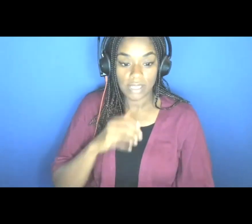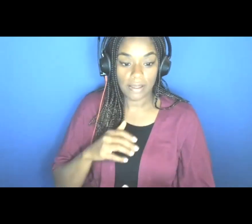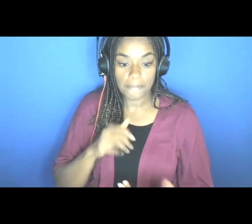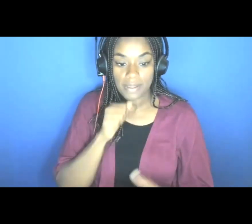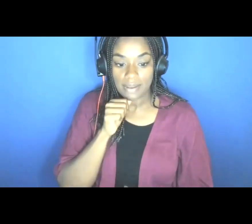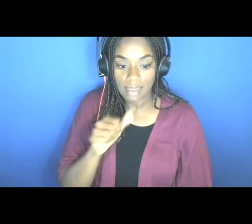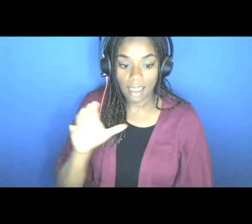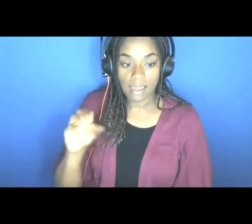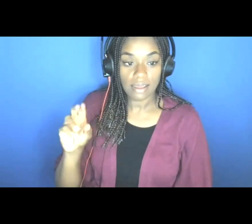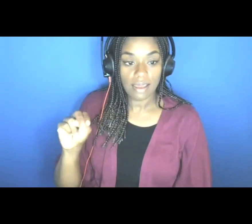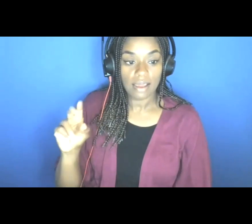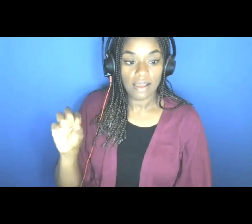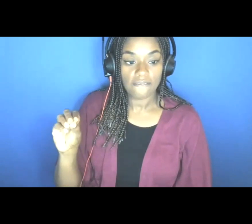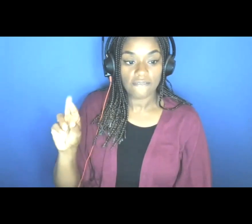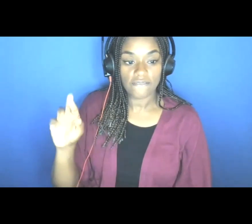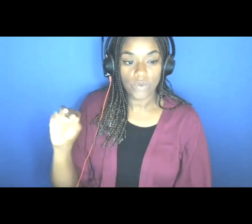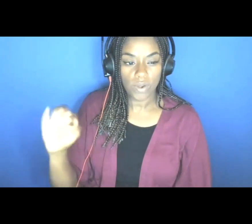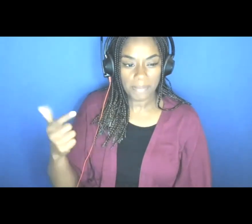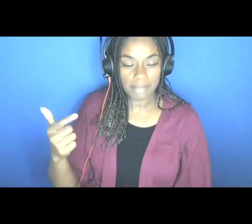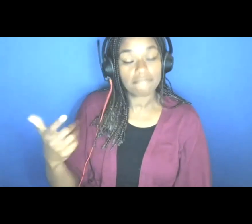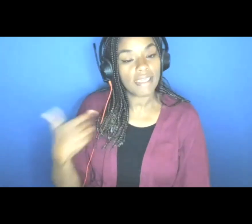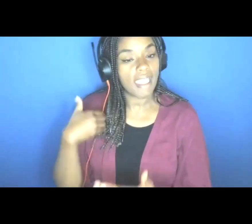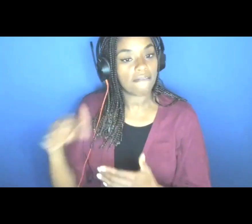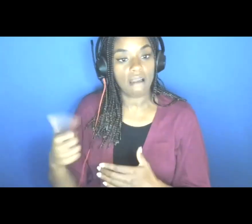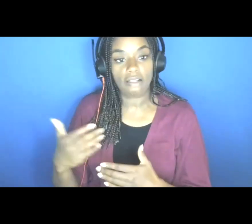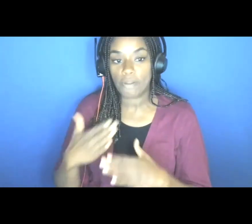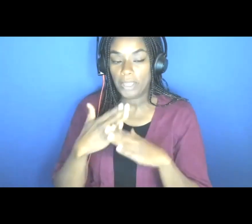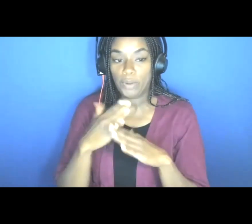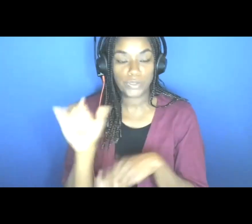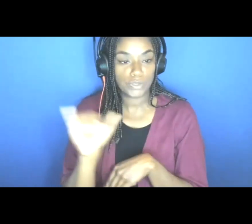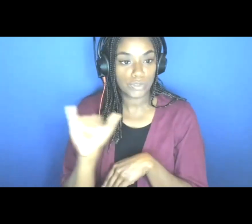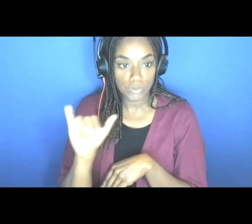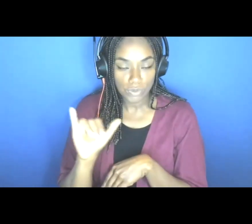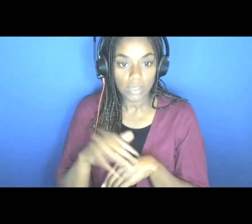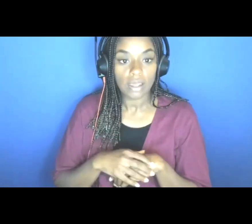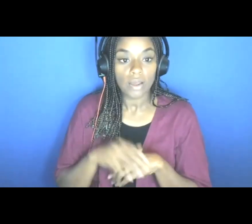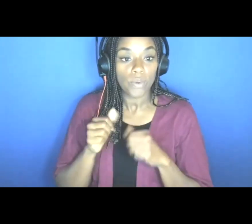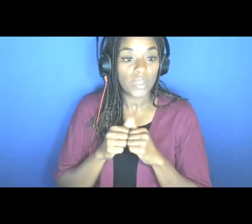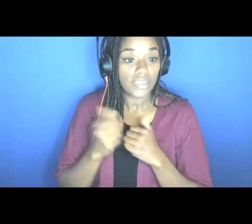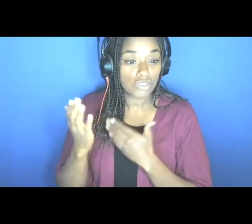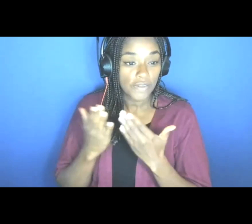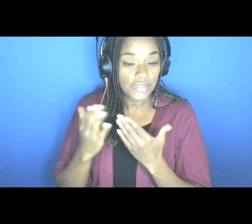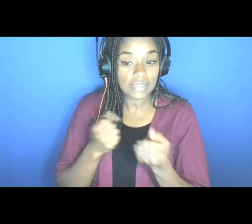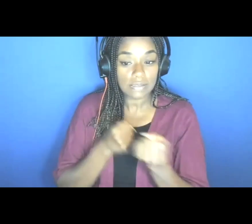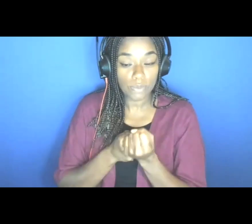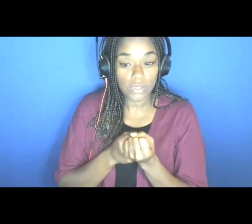often they face many other barriers in terms of services and supports related